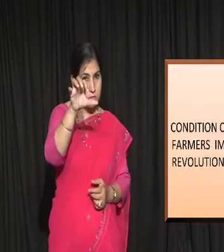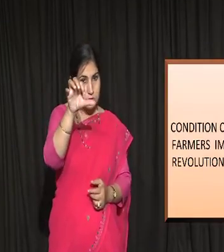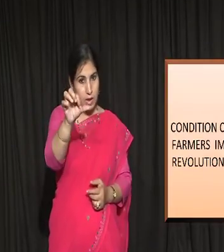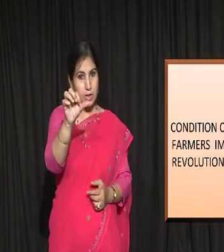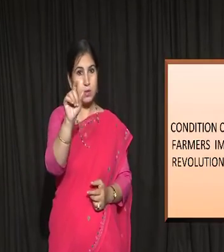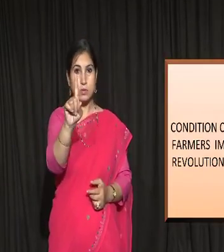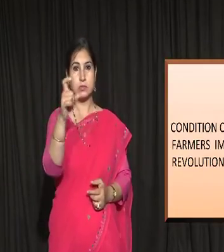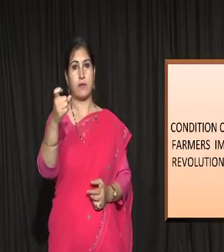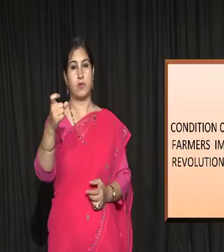1917.